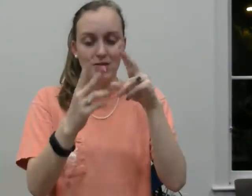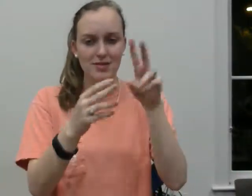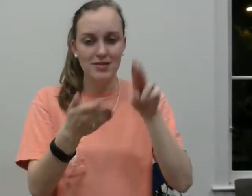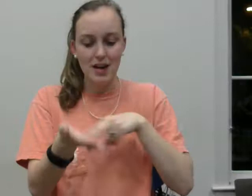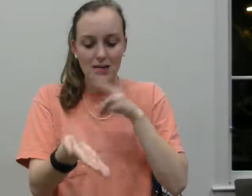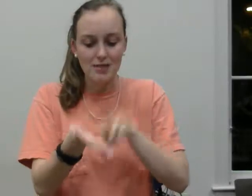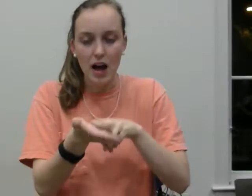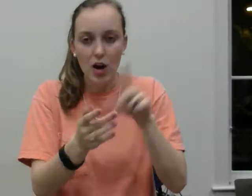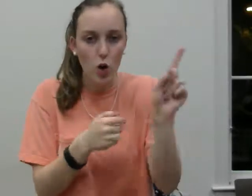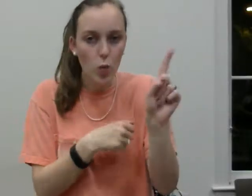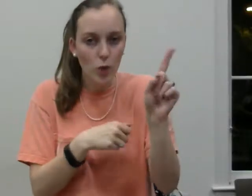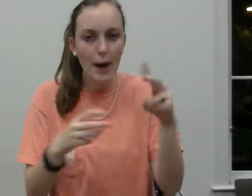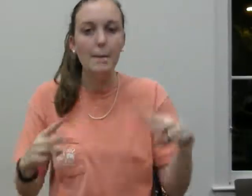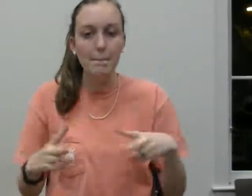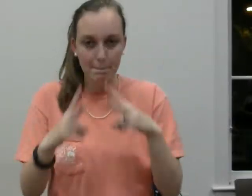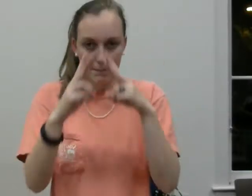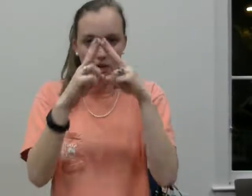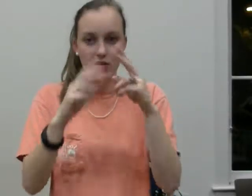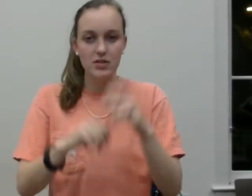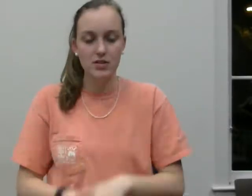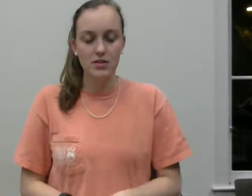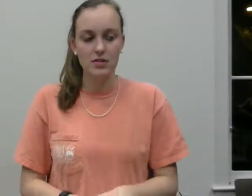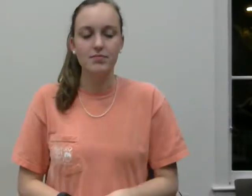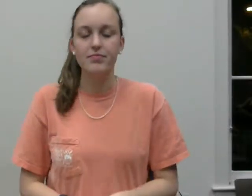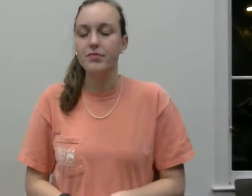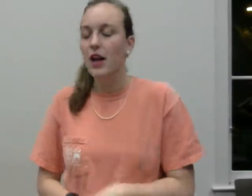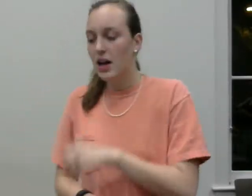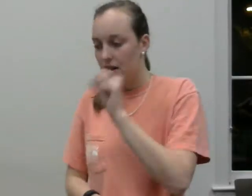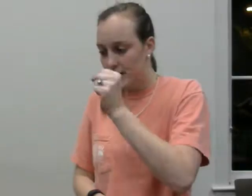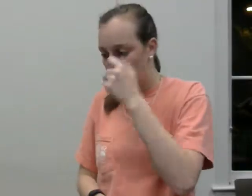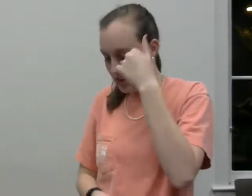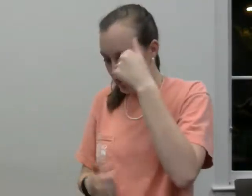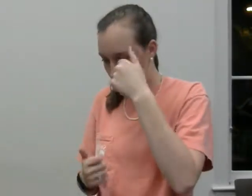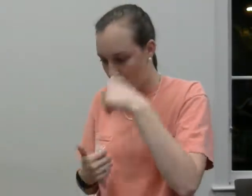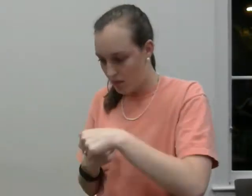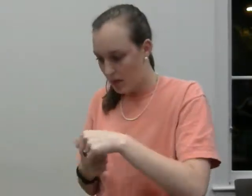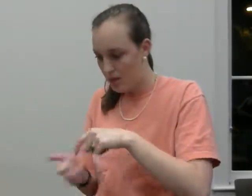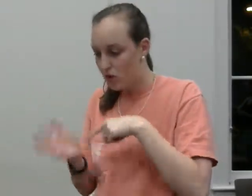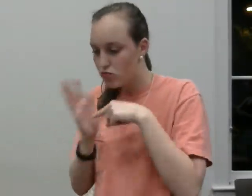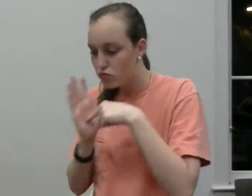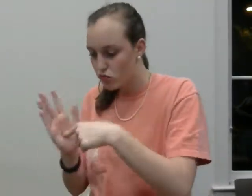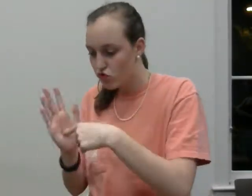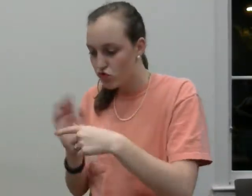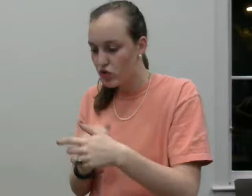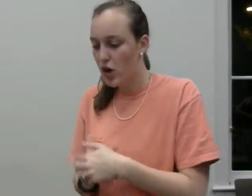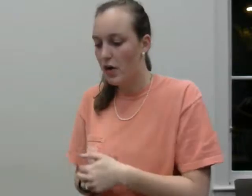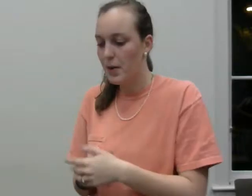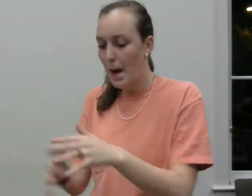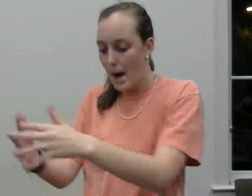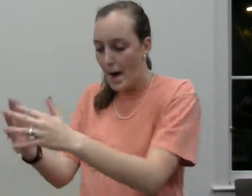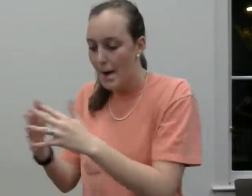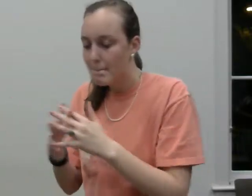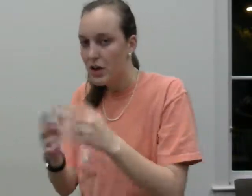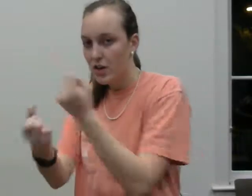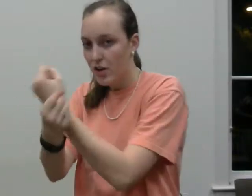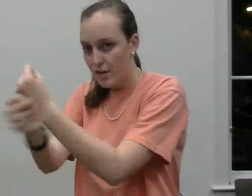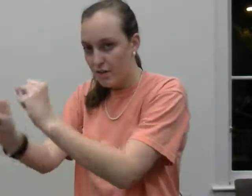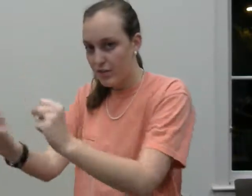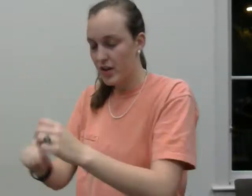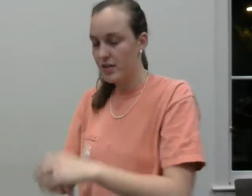says, yes, we recognize America as a free, independent nation, but, we're also going to give them all of this land here east